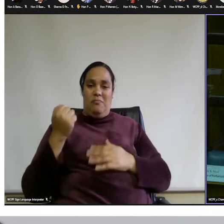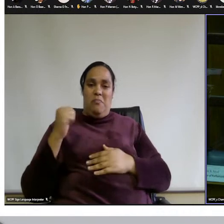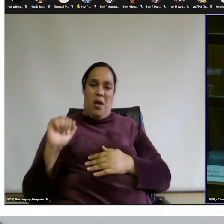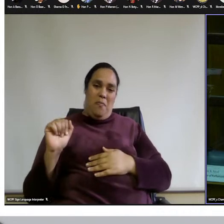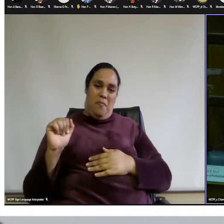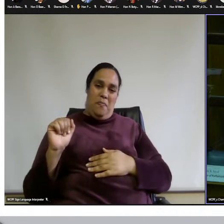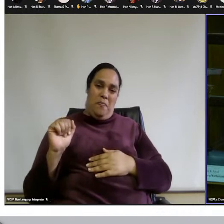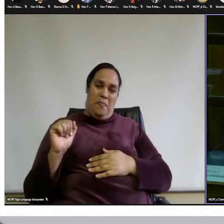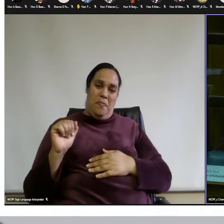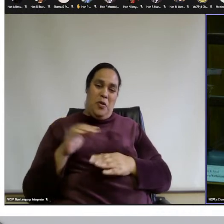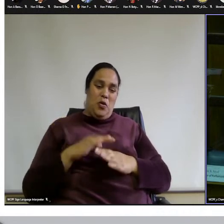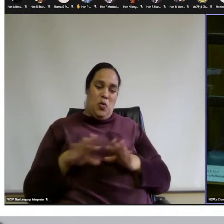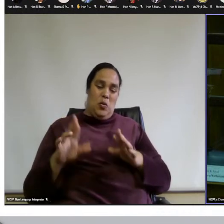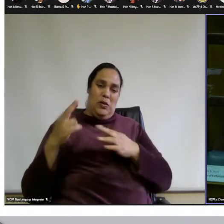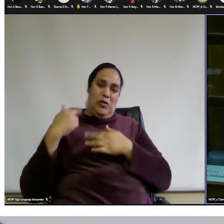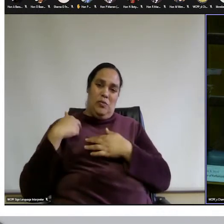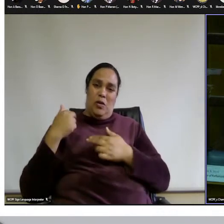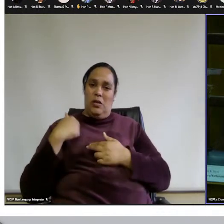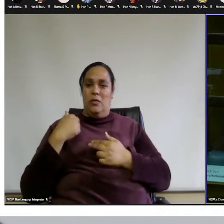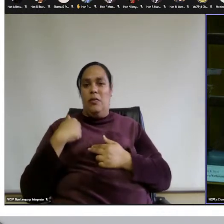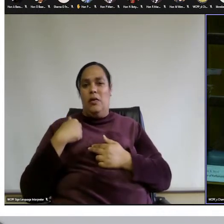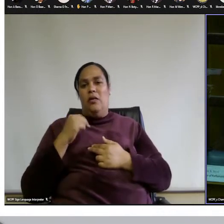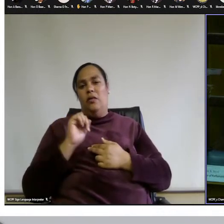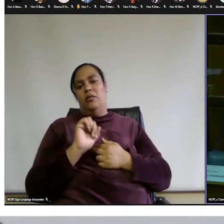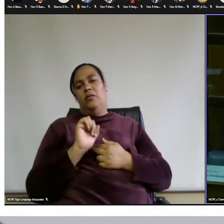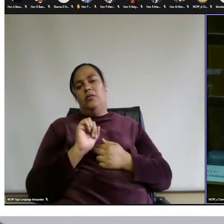the irresponsible